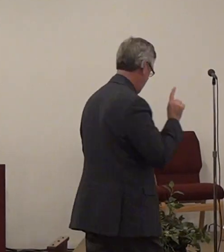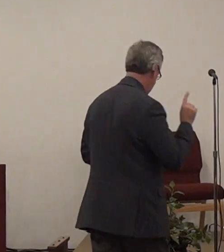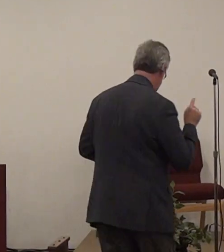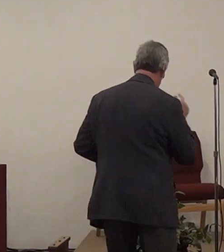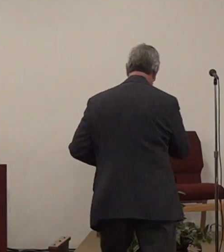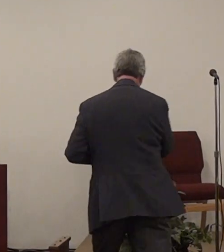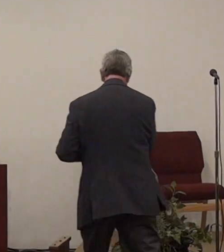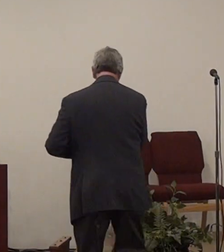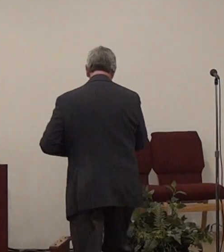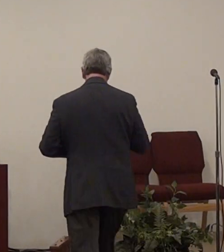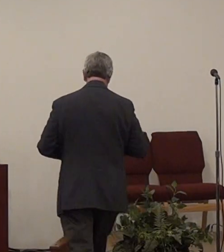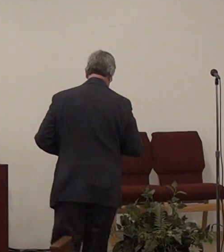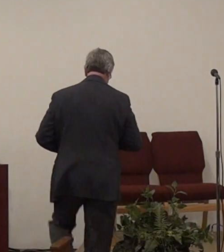Now look with me at verse 10 again.